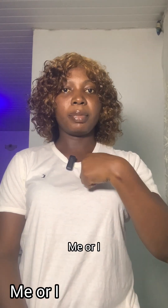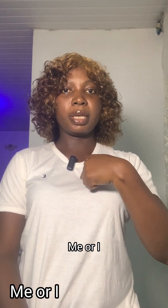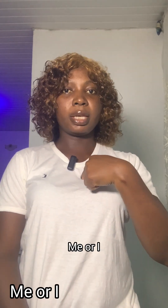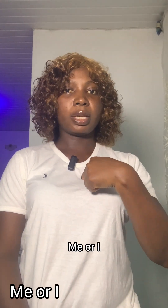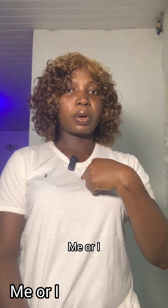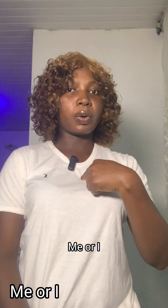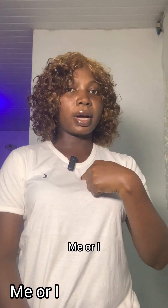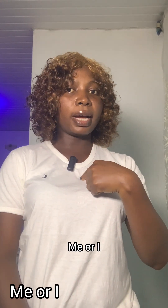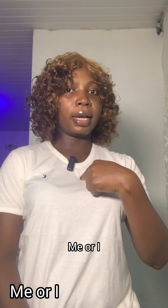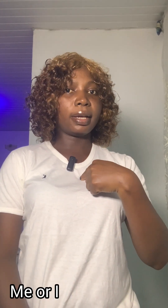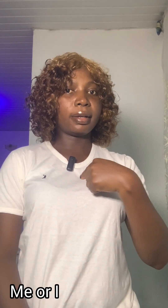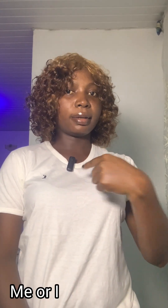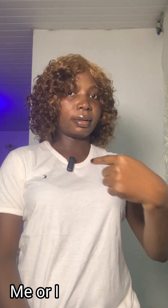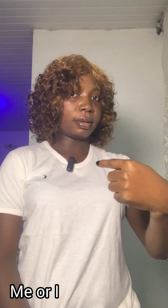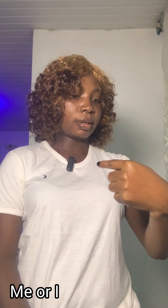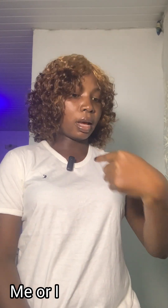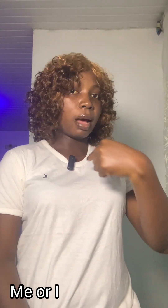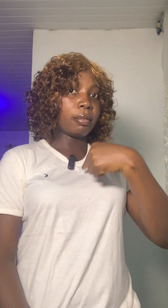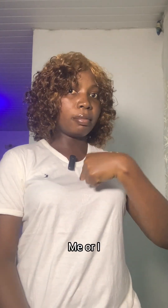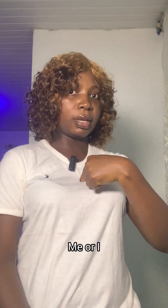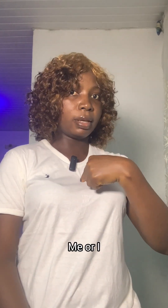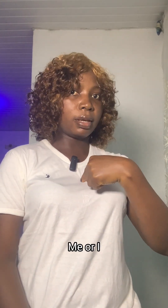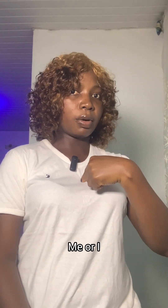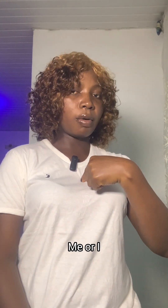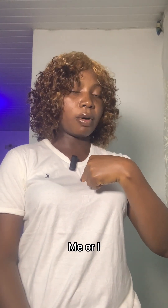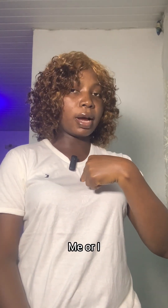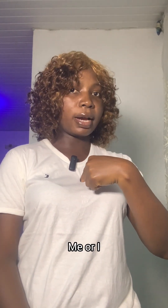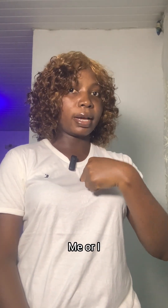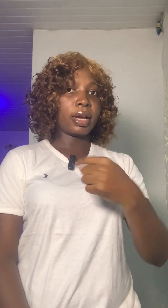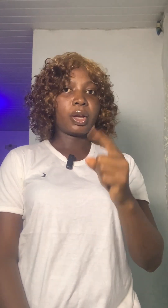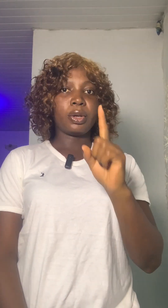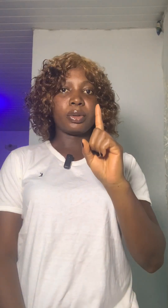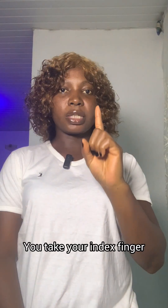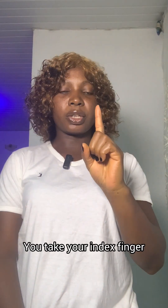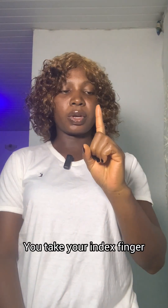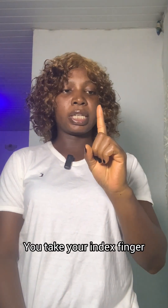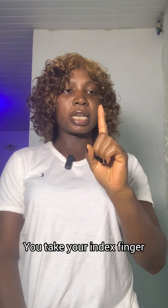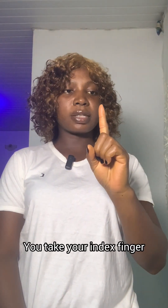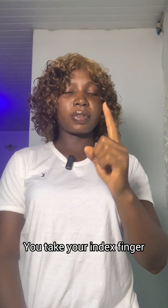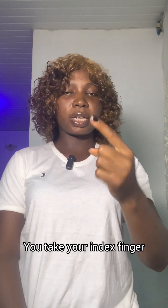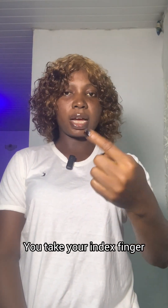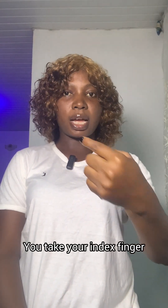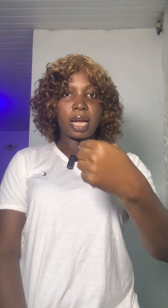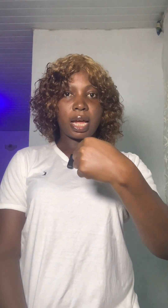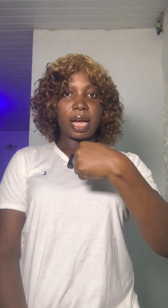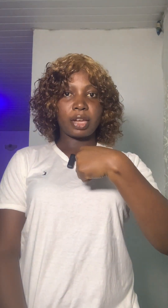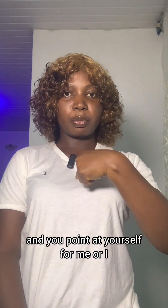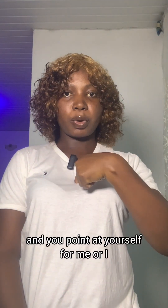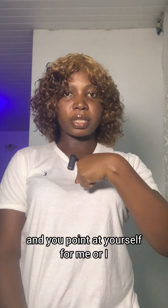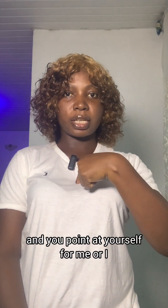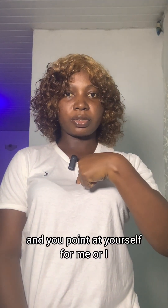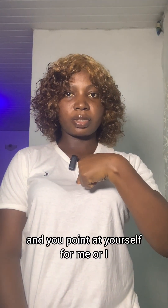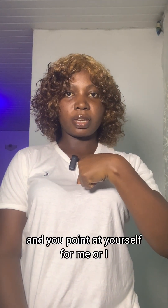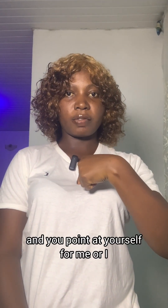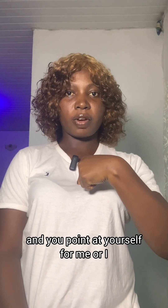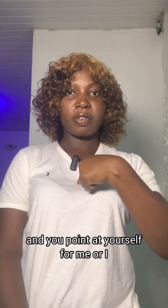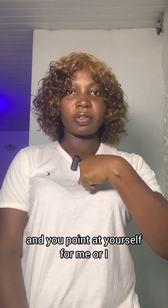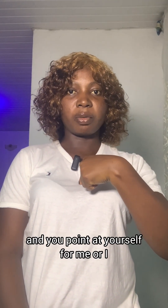Me or I. Me or I. You take your index finger and you point at yourself for